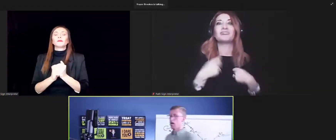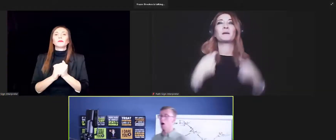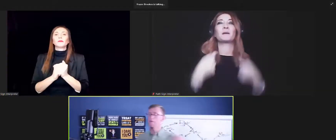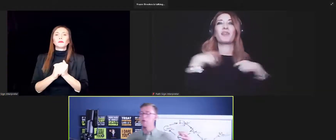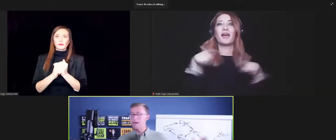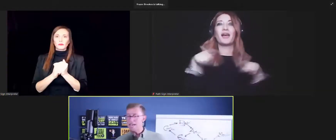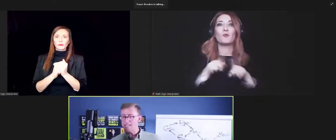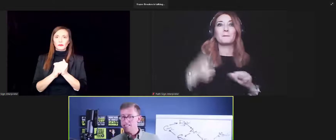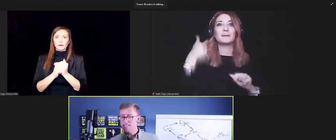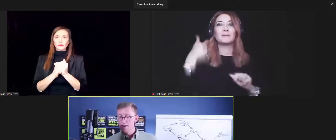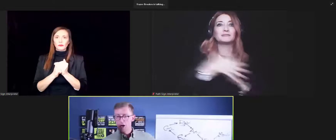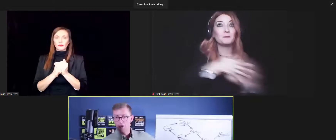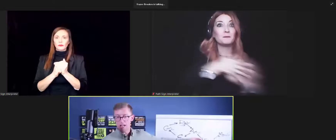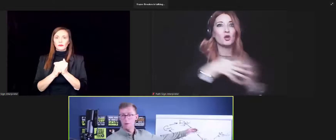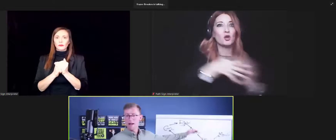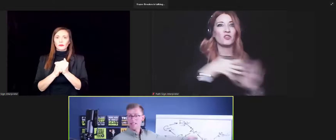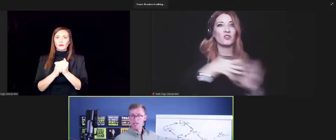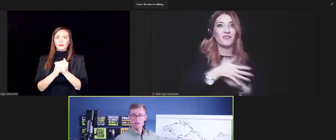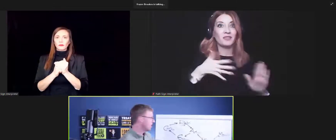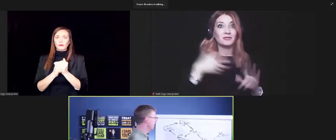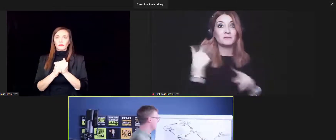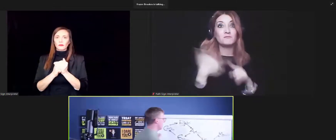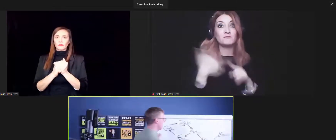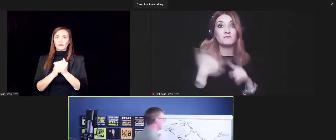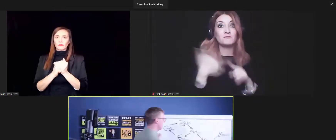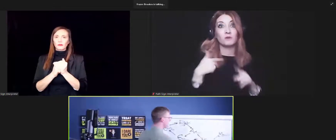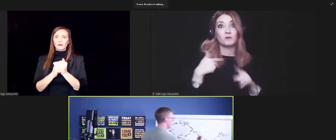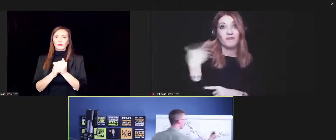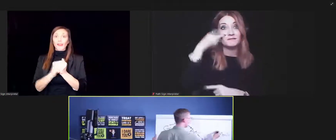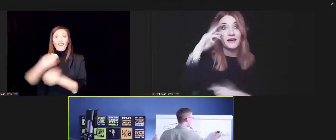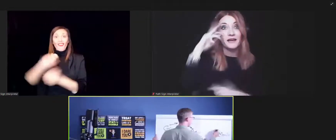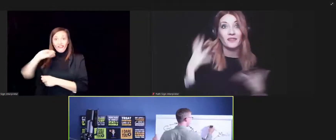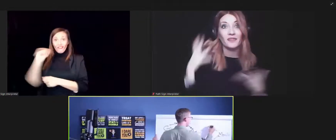A lot of speed creates momentum.